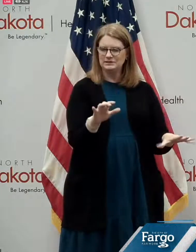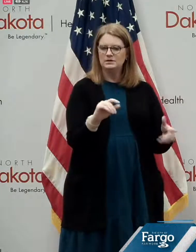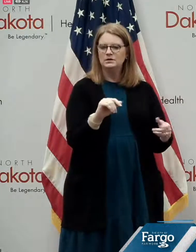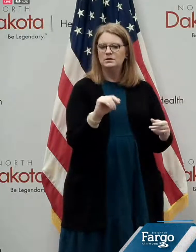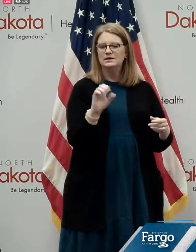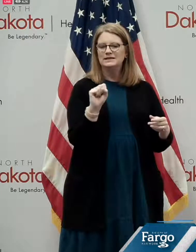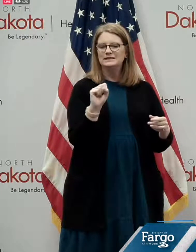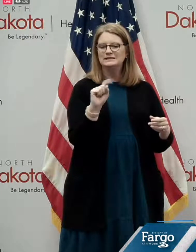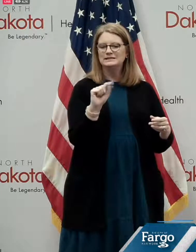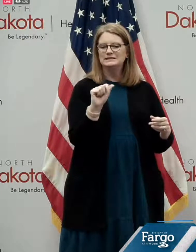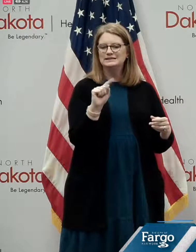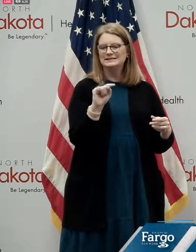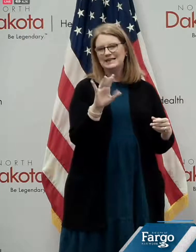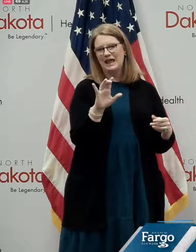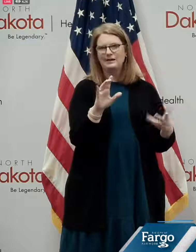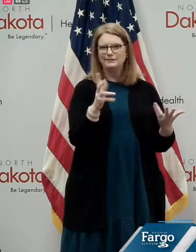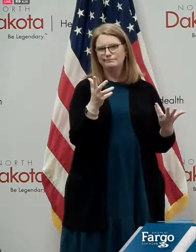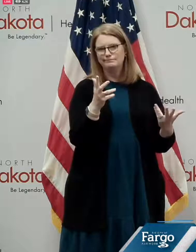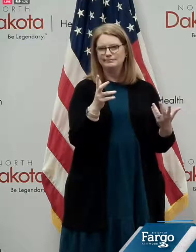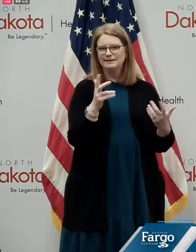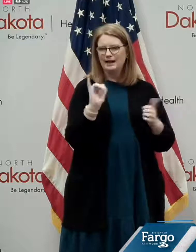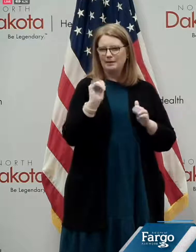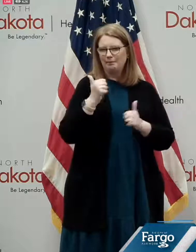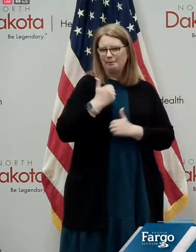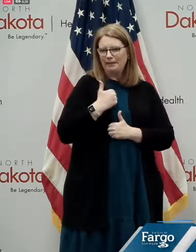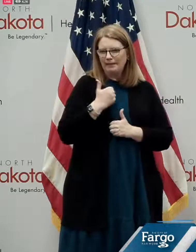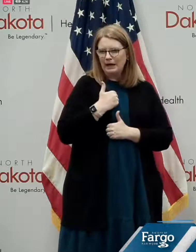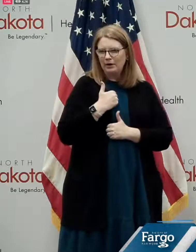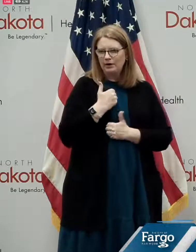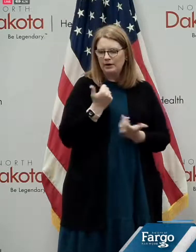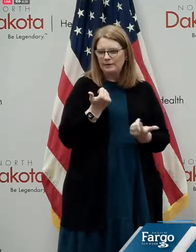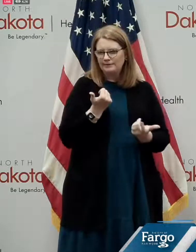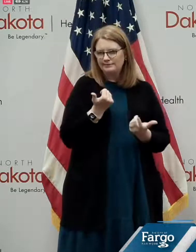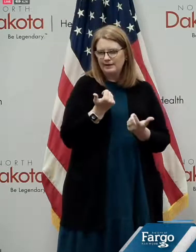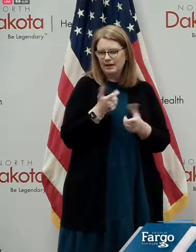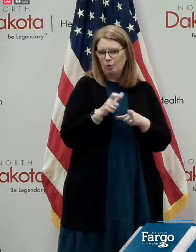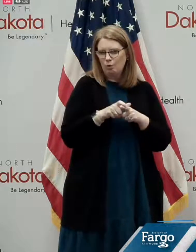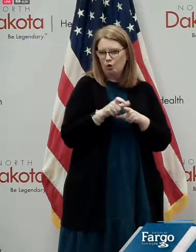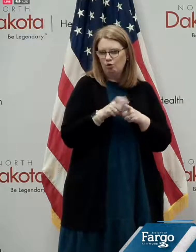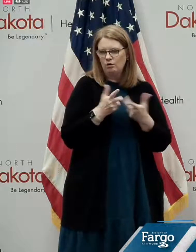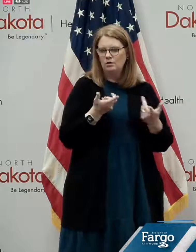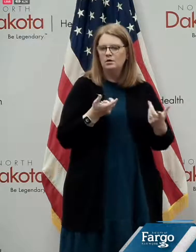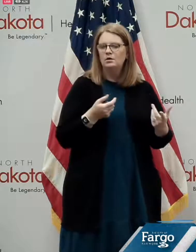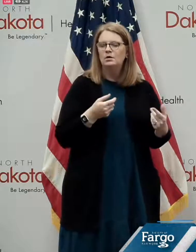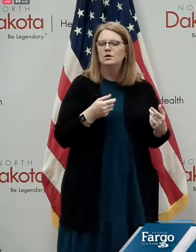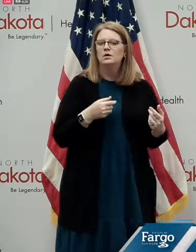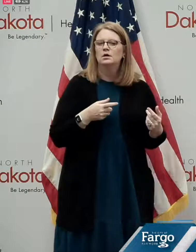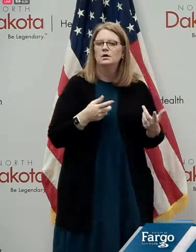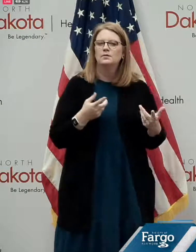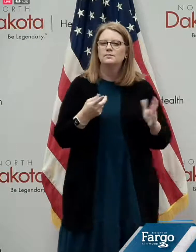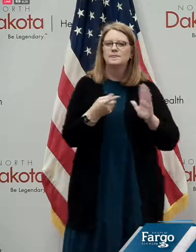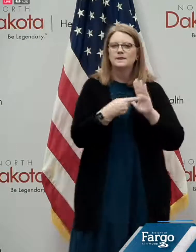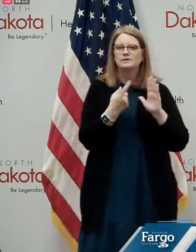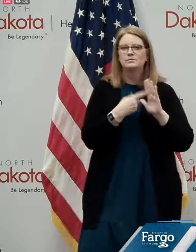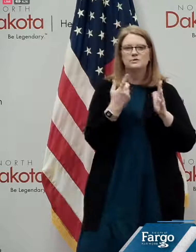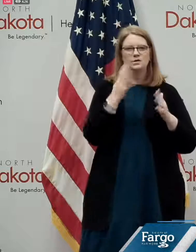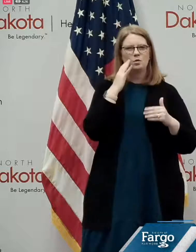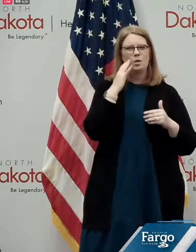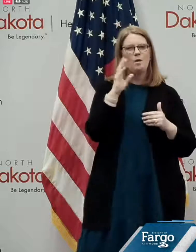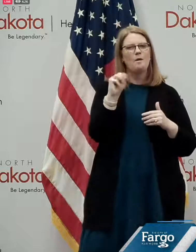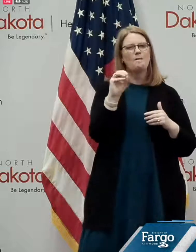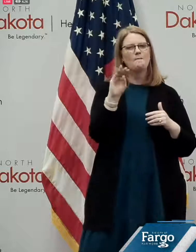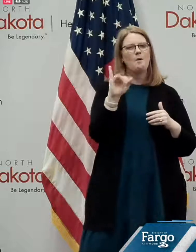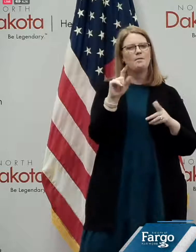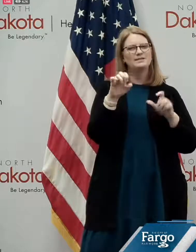and static maybe is I guess maybe a military term that's coming into play here, but we've had what we've sometimes called mobile testing, but this is when